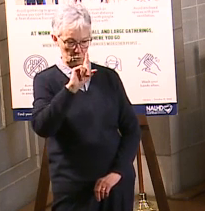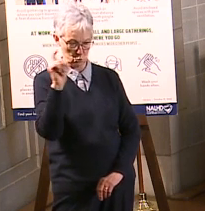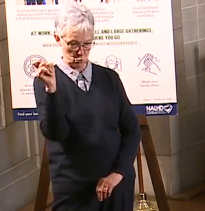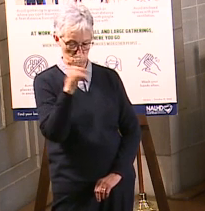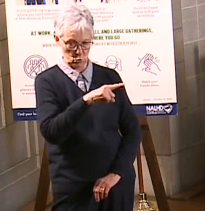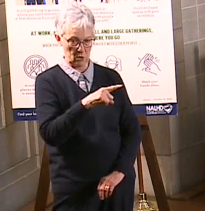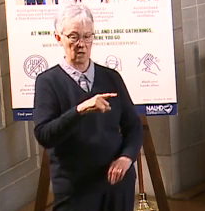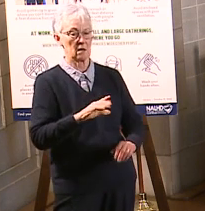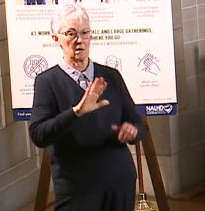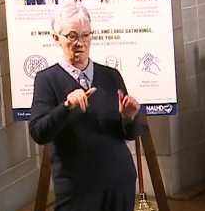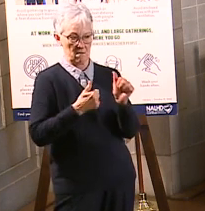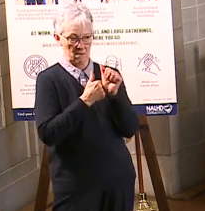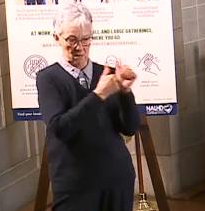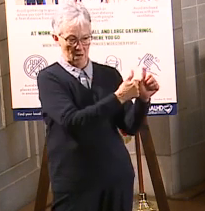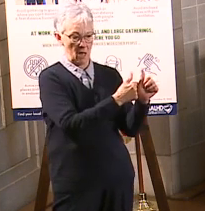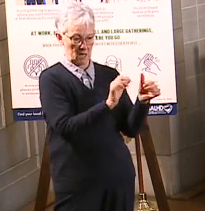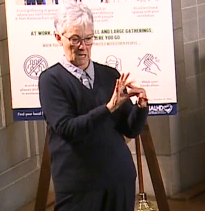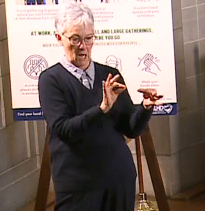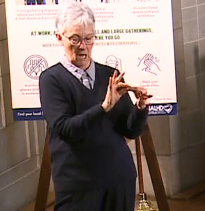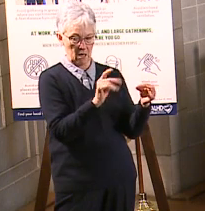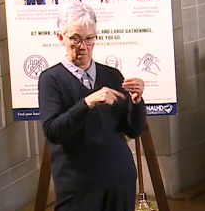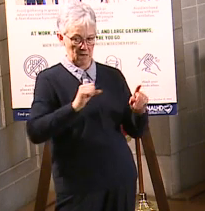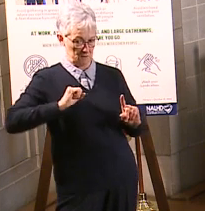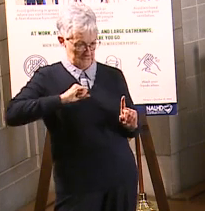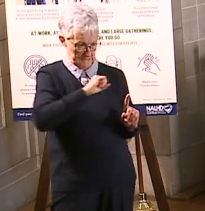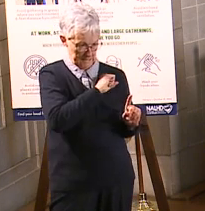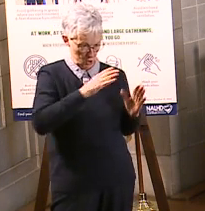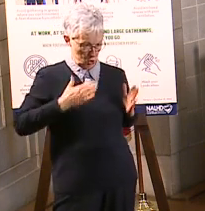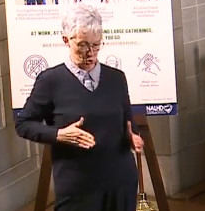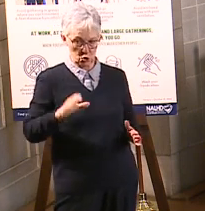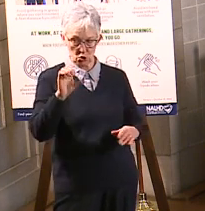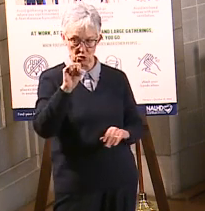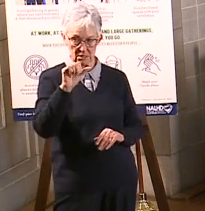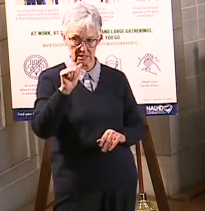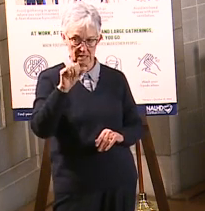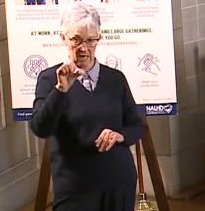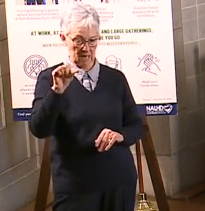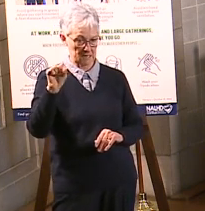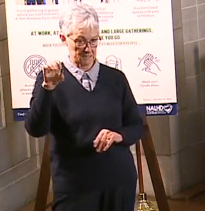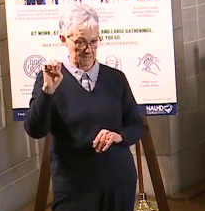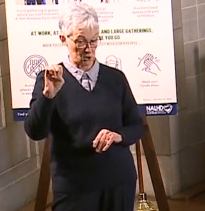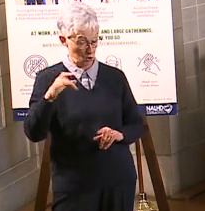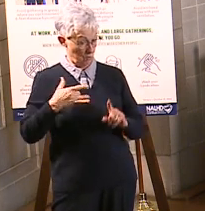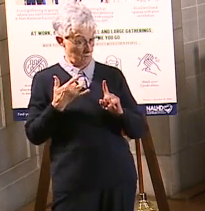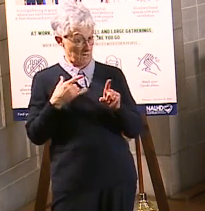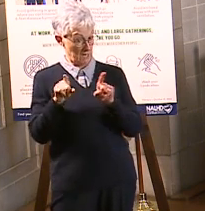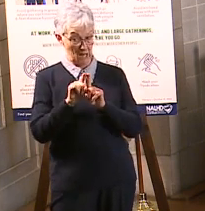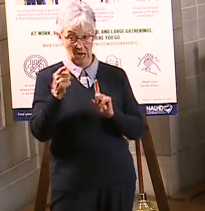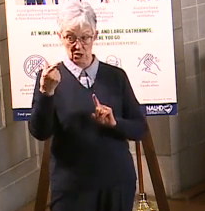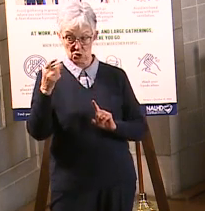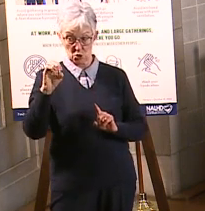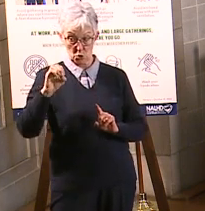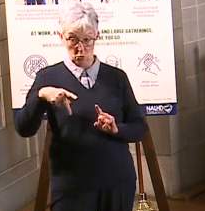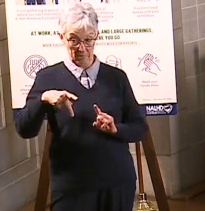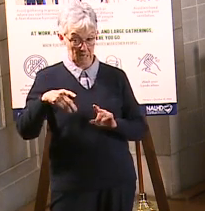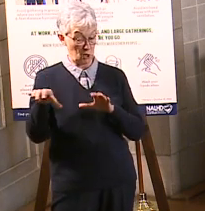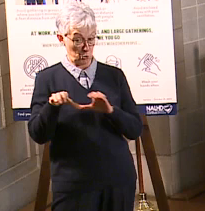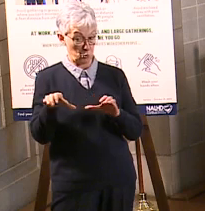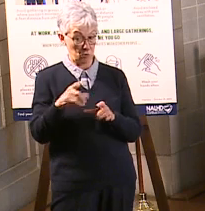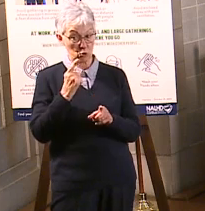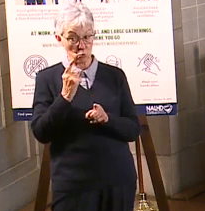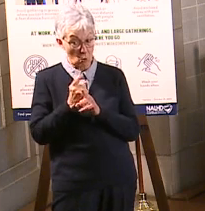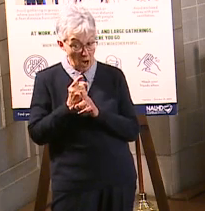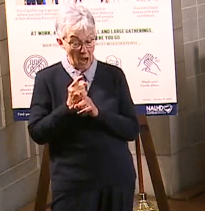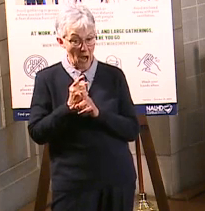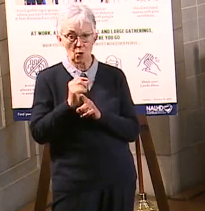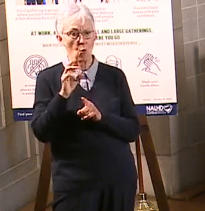was following up on the comment regarding Senator Sasse. Do you feel like the GOP is going in the right direction, or should they be headed in a different direction after